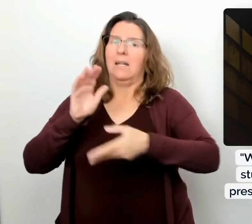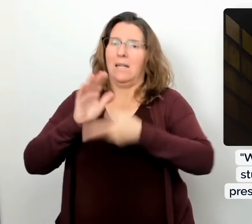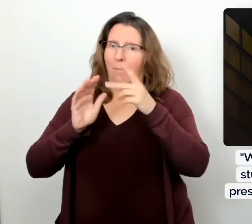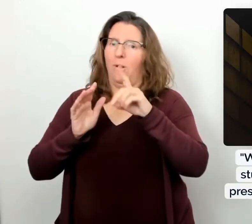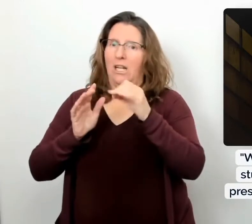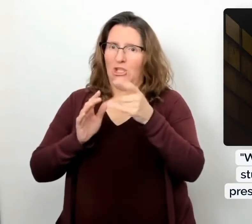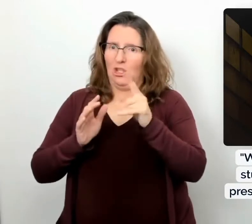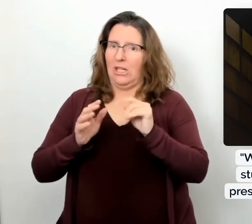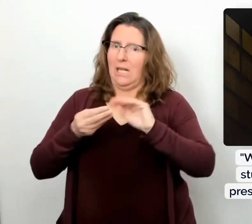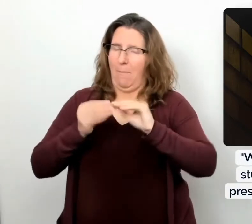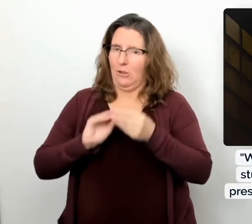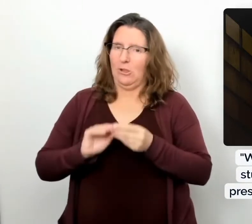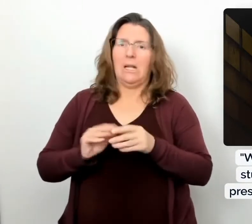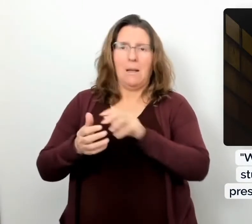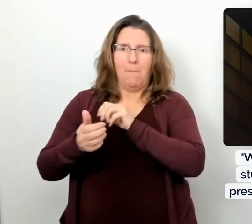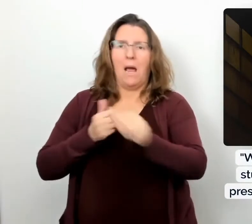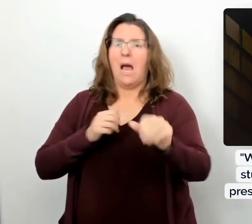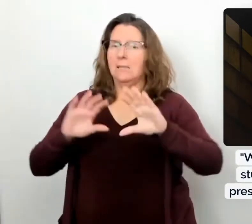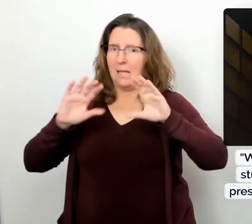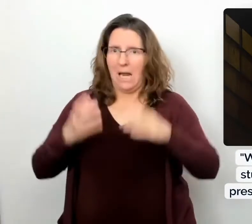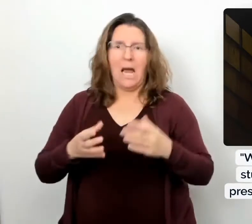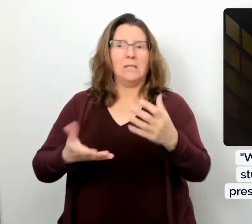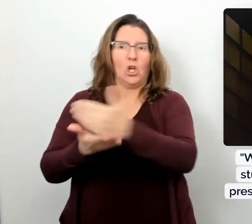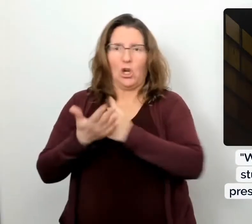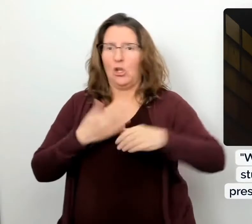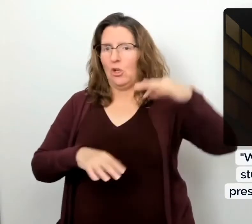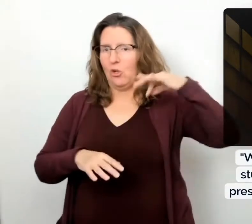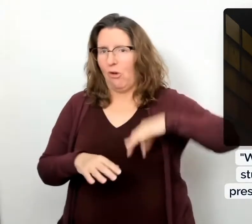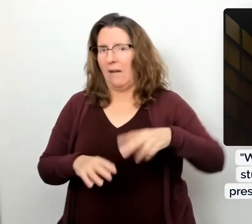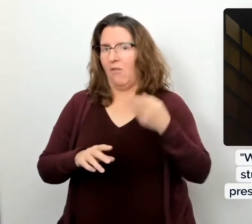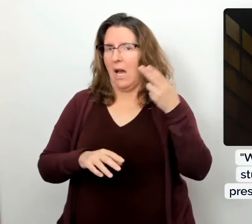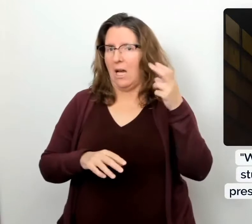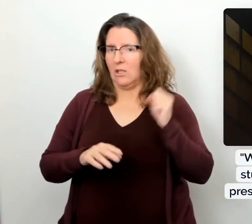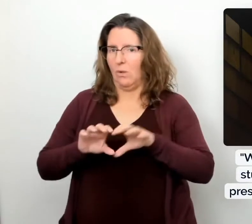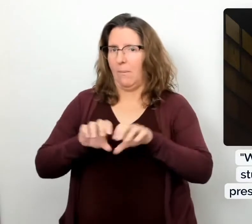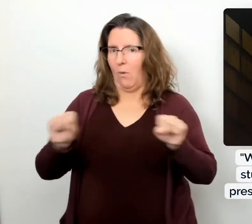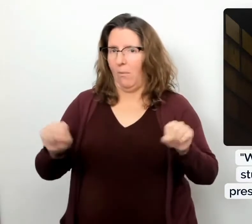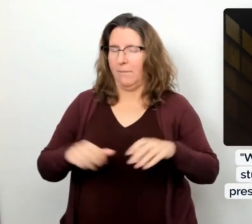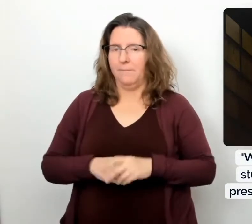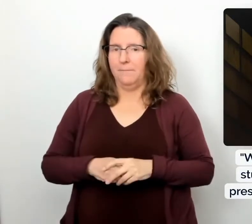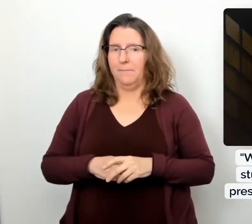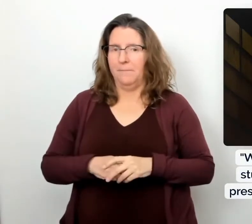with double-digit numbers, passed the class, and got the necessary credits for his high school diploma.